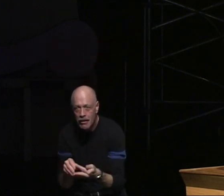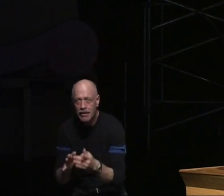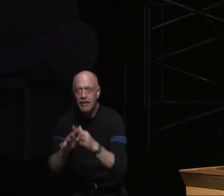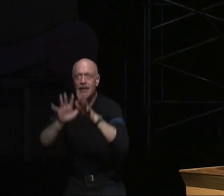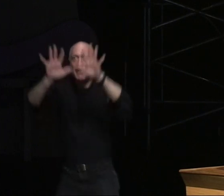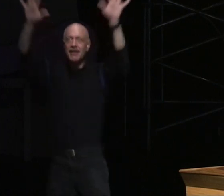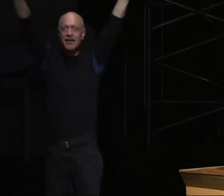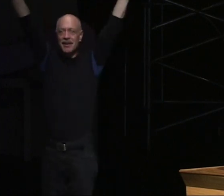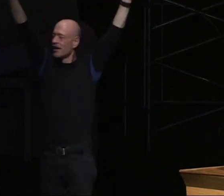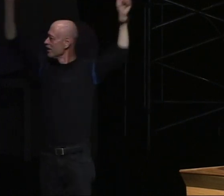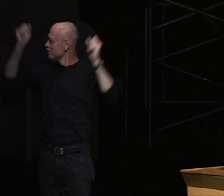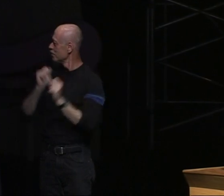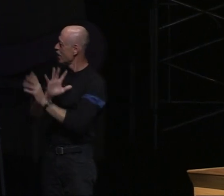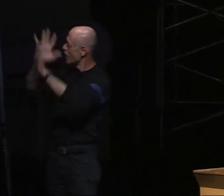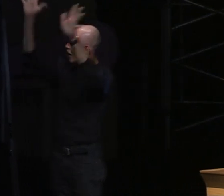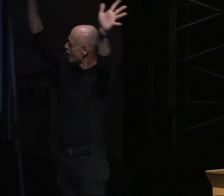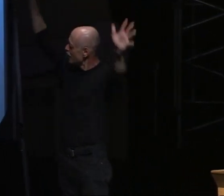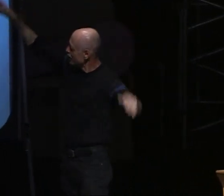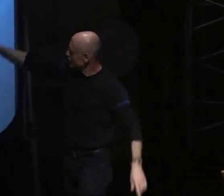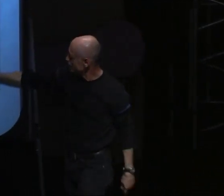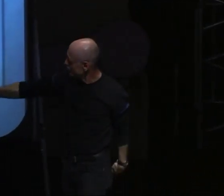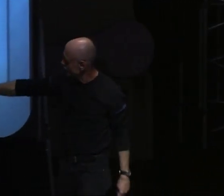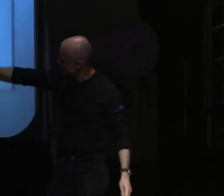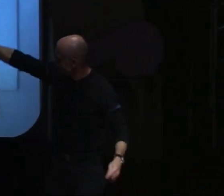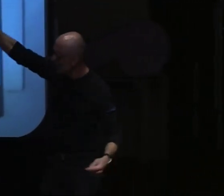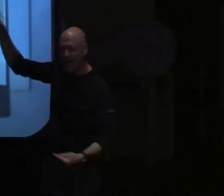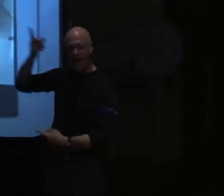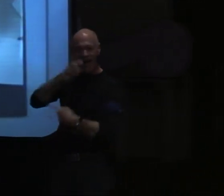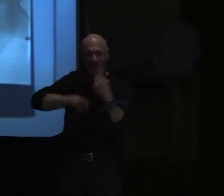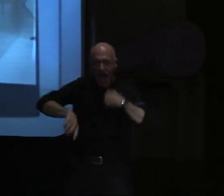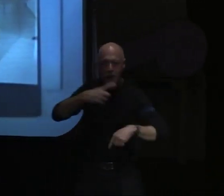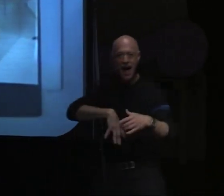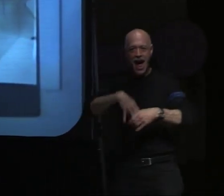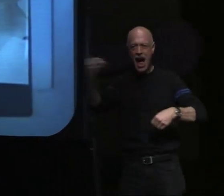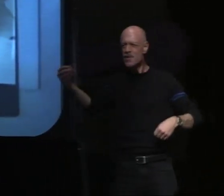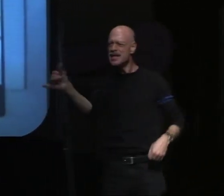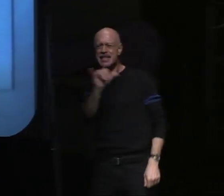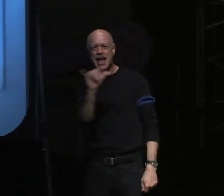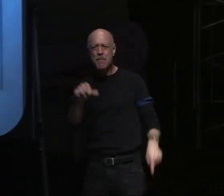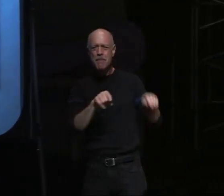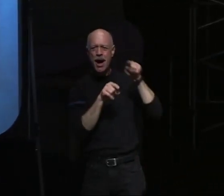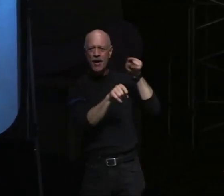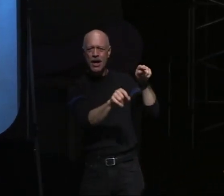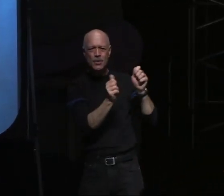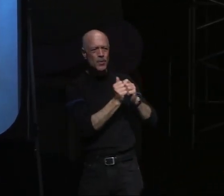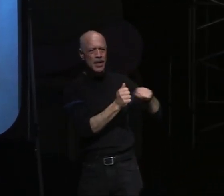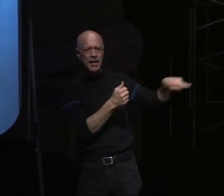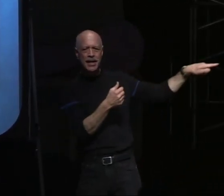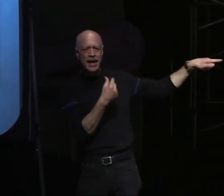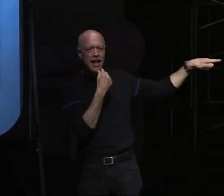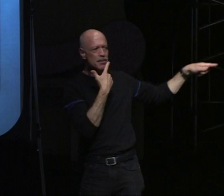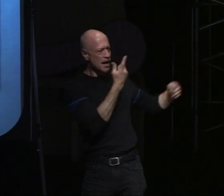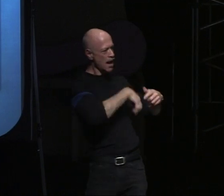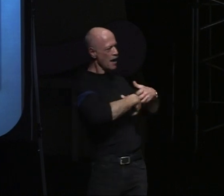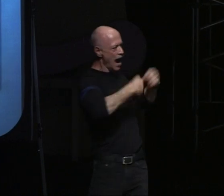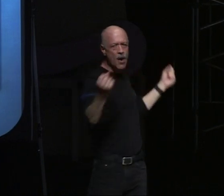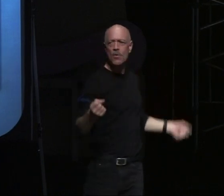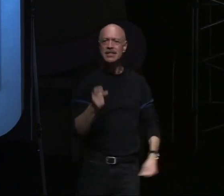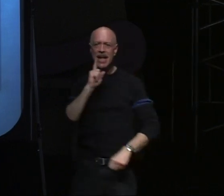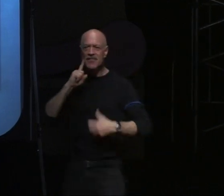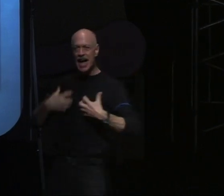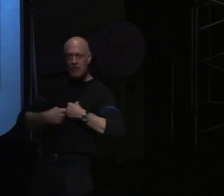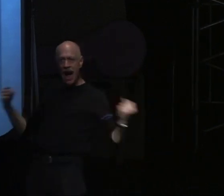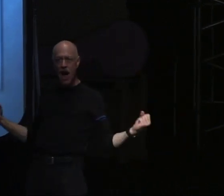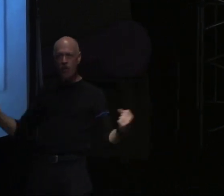experience. So in the beginning, they have no sign looking through the hands, and as they become fluent, it's like coming out in the gay